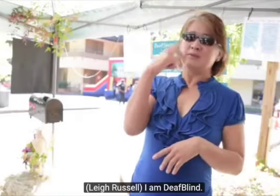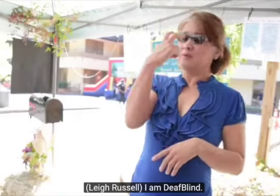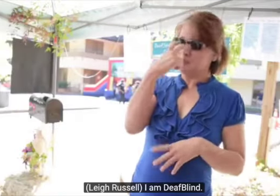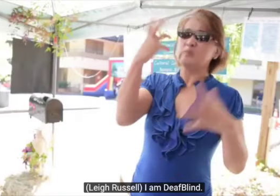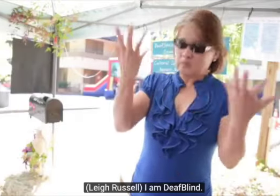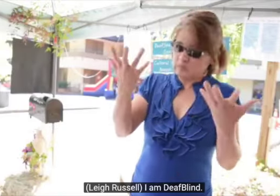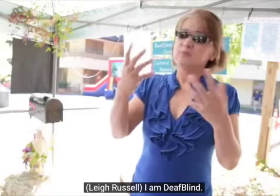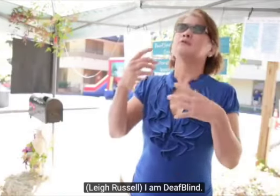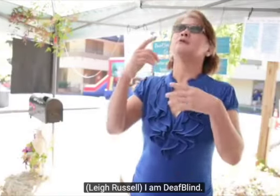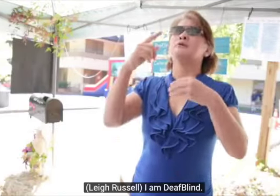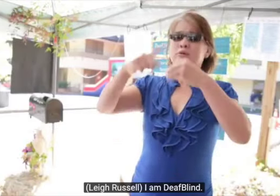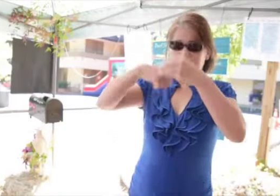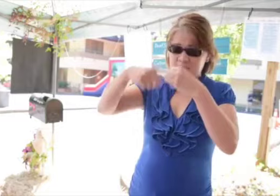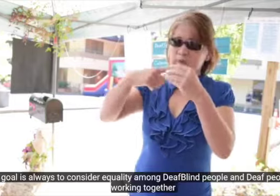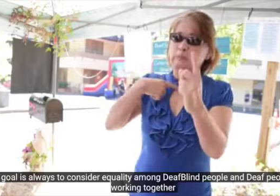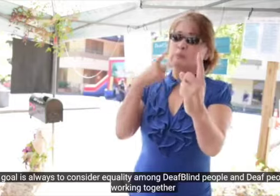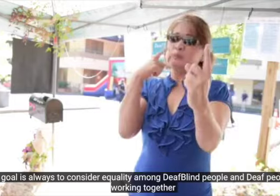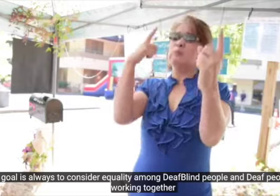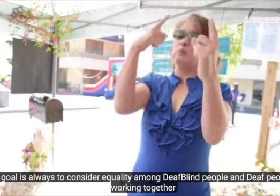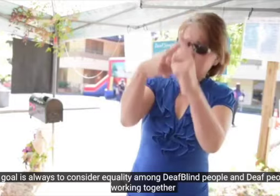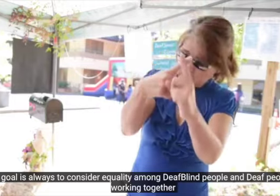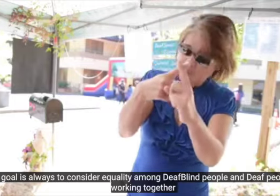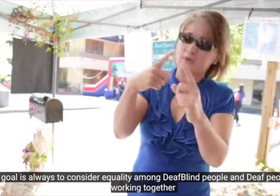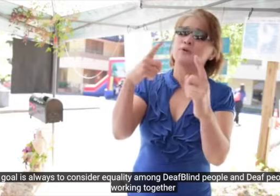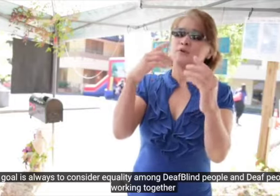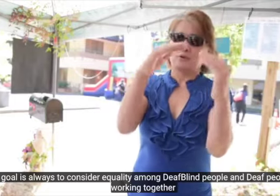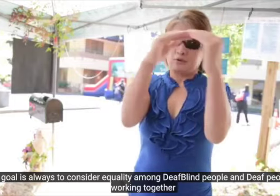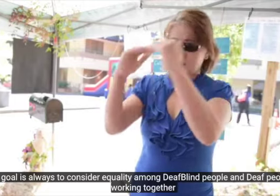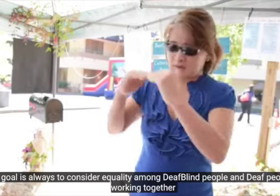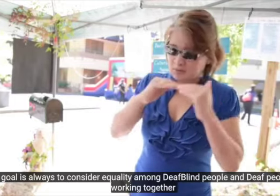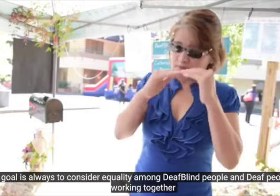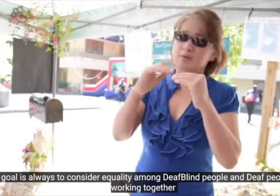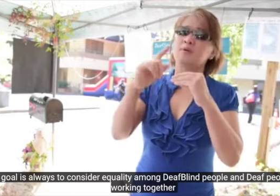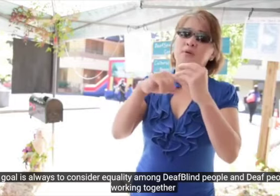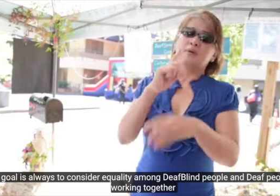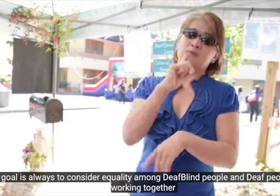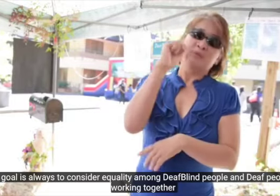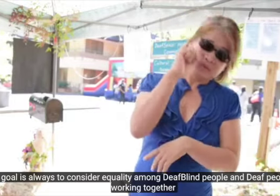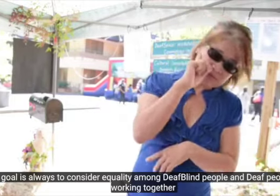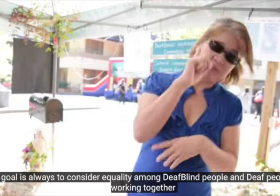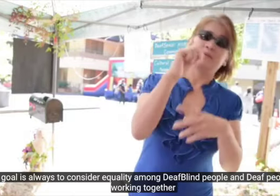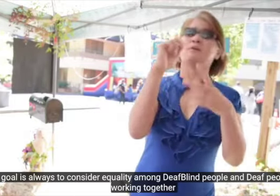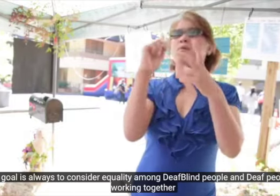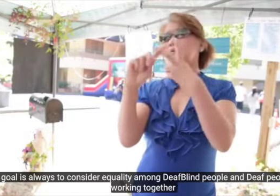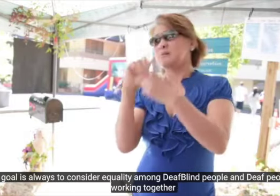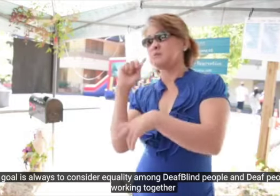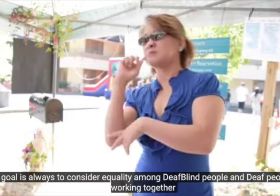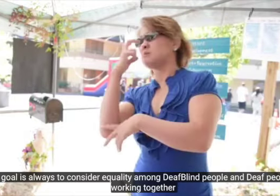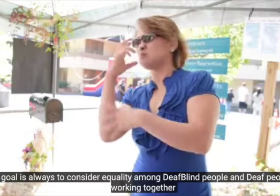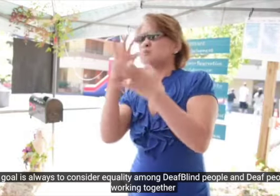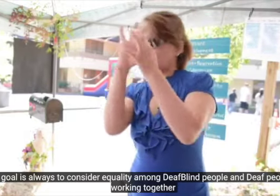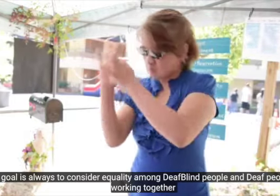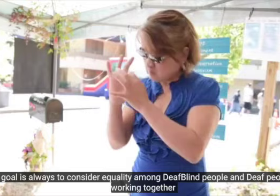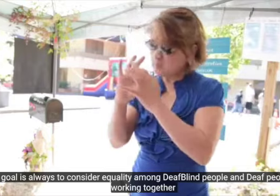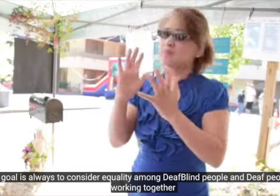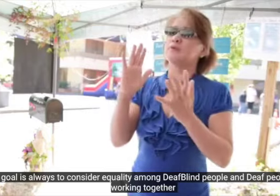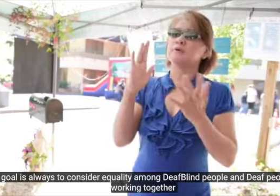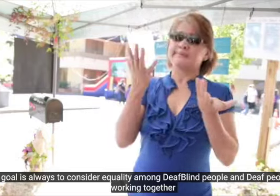I'm deafblind. My goal is always to consider equality among deafblind people and deaf people by